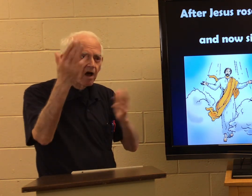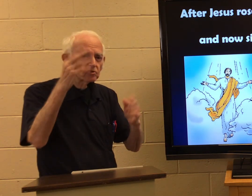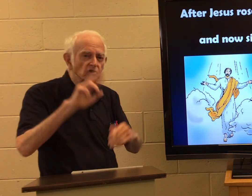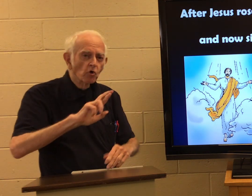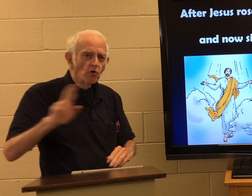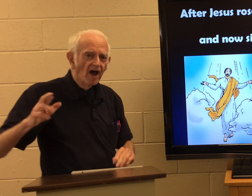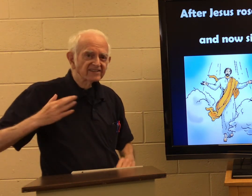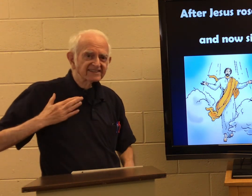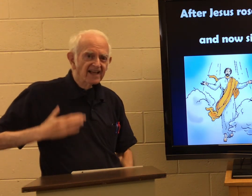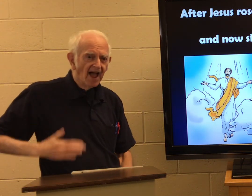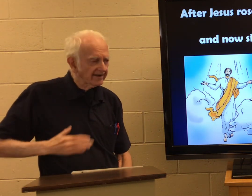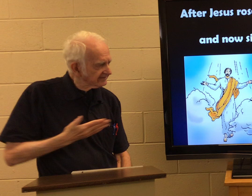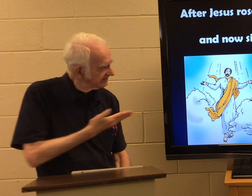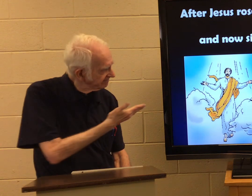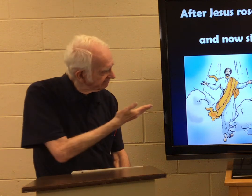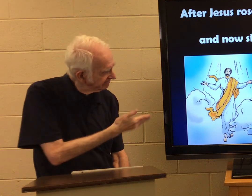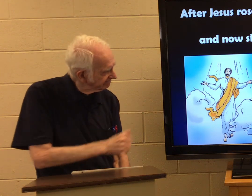Father's right side.